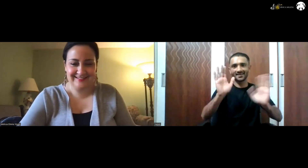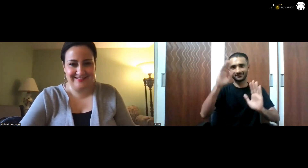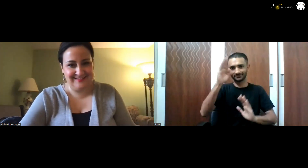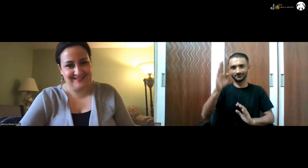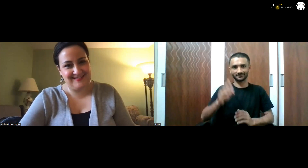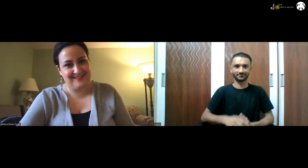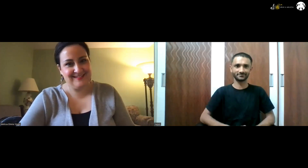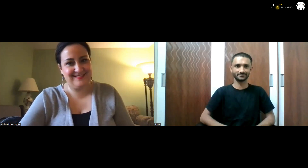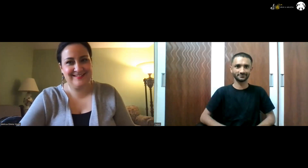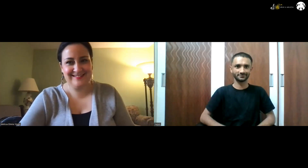Hi, everyone.